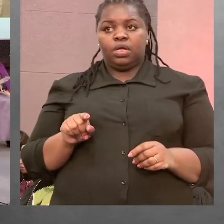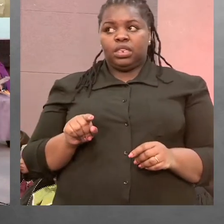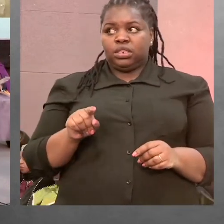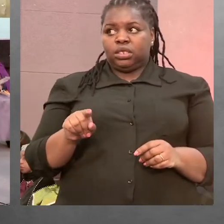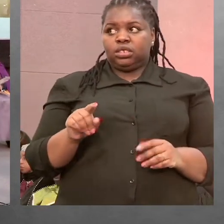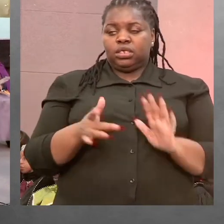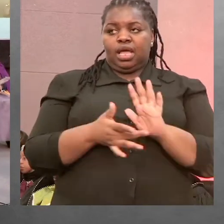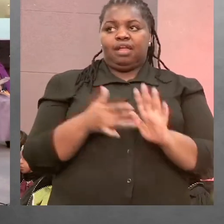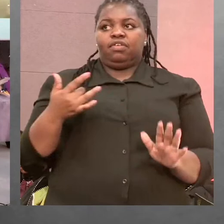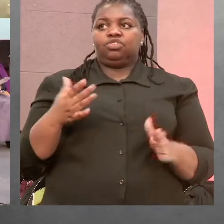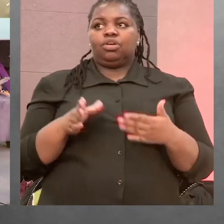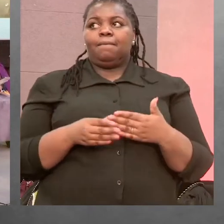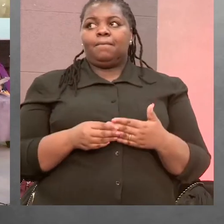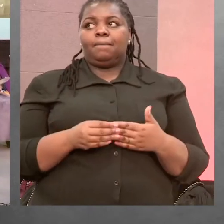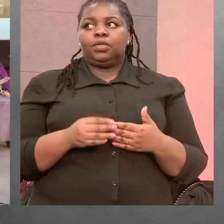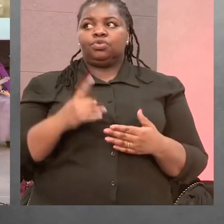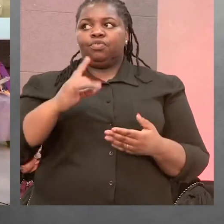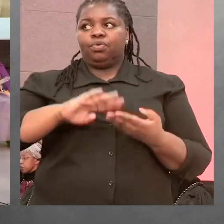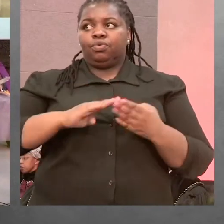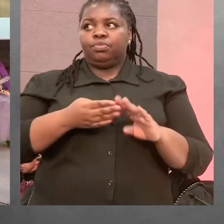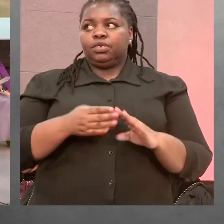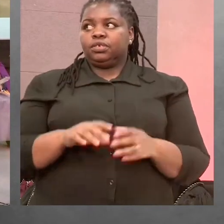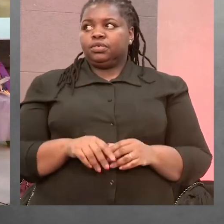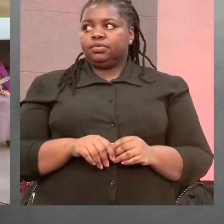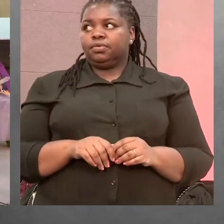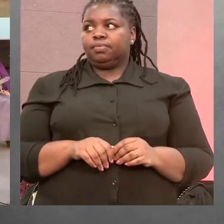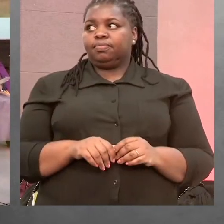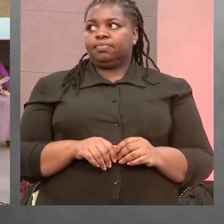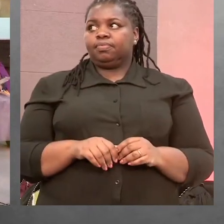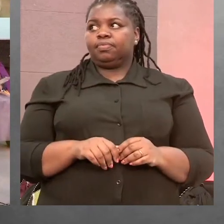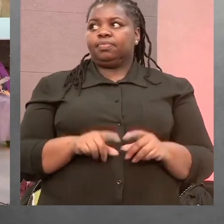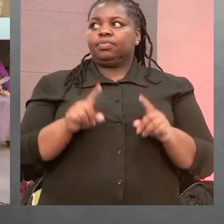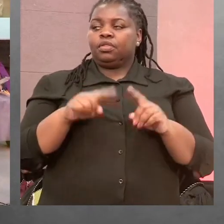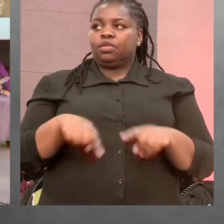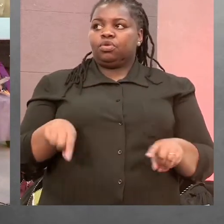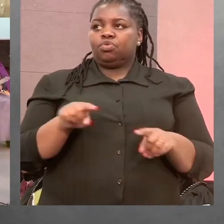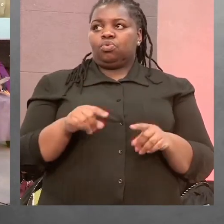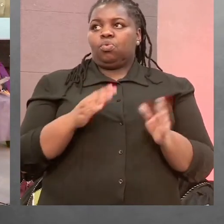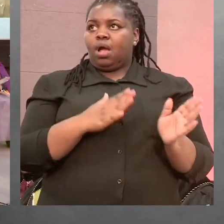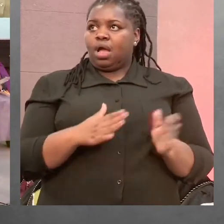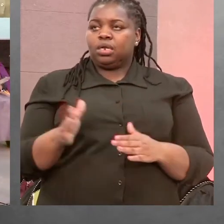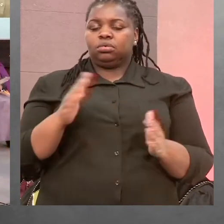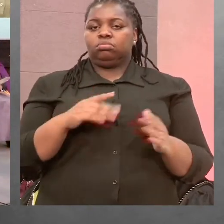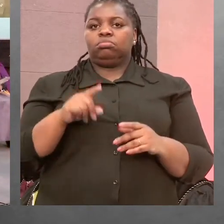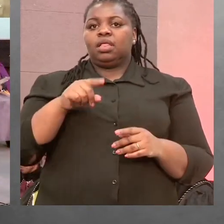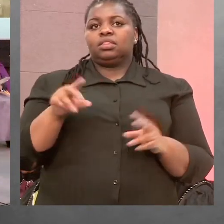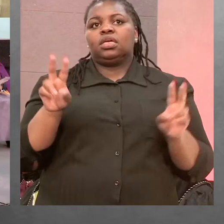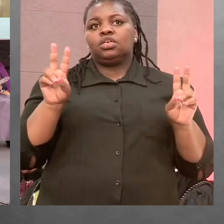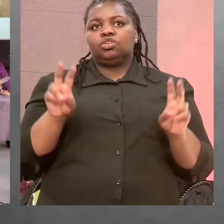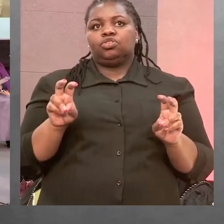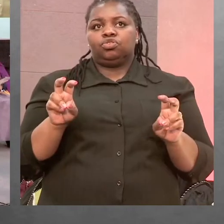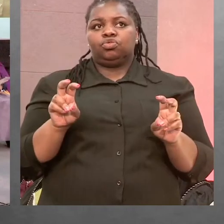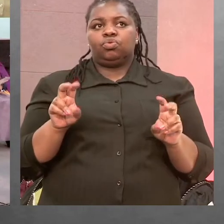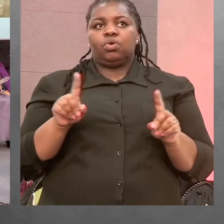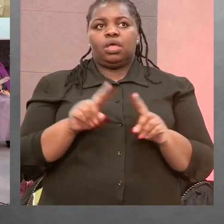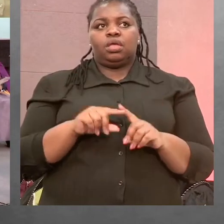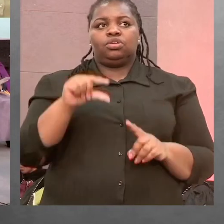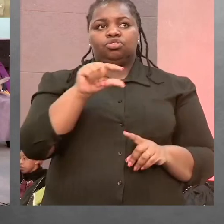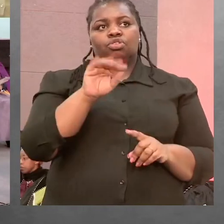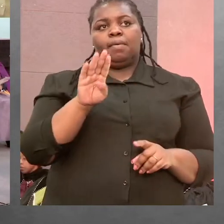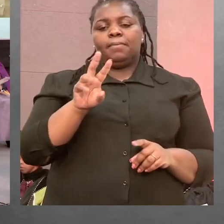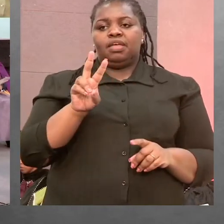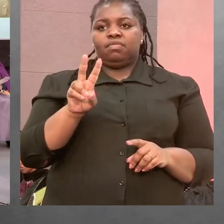disadvantaged members of the community, you addressed the issue of